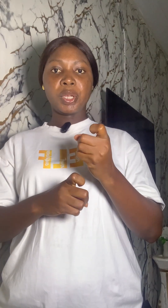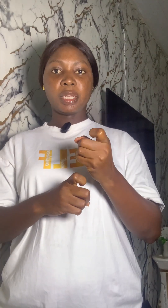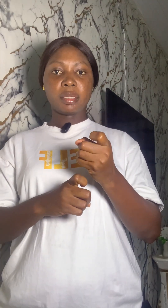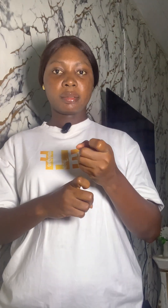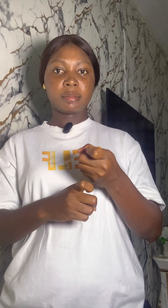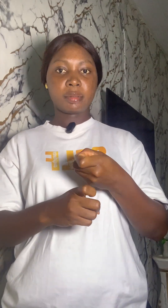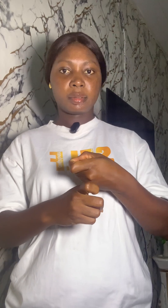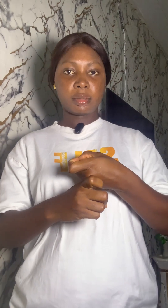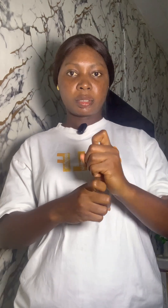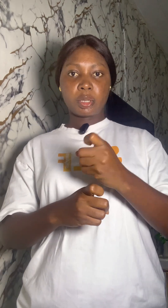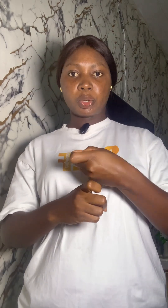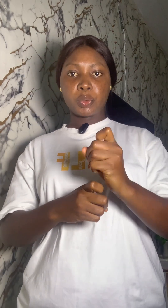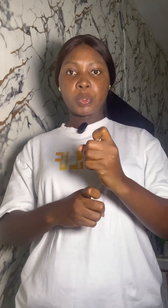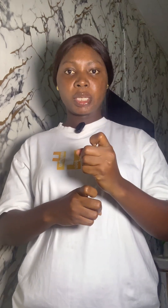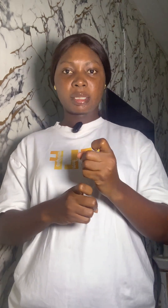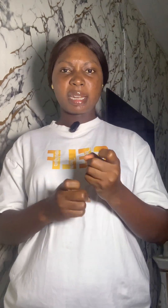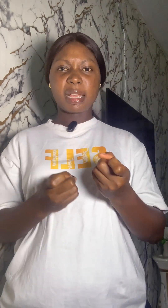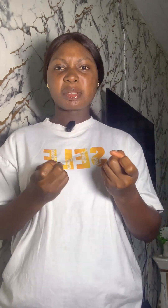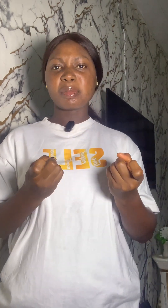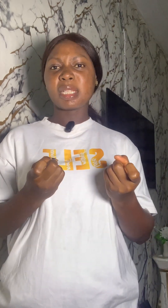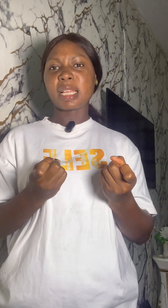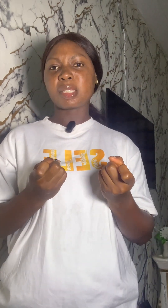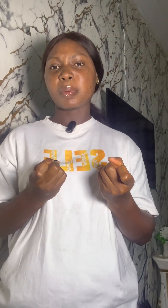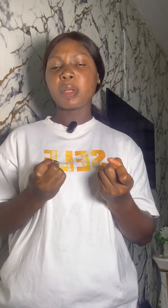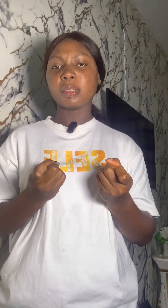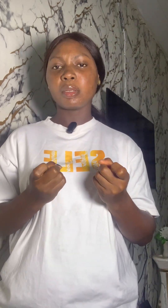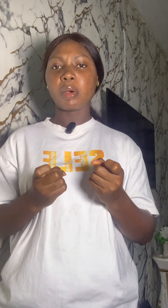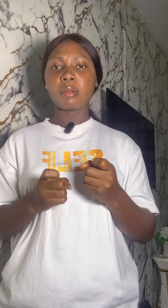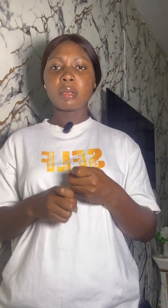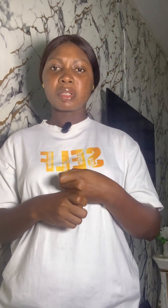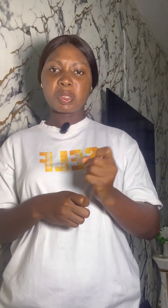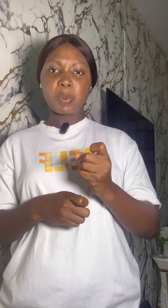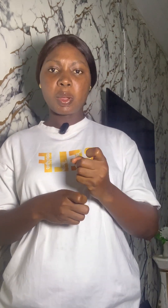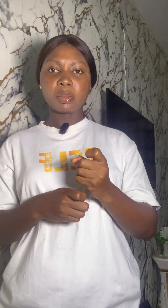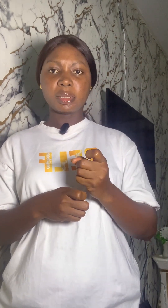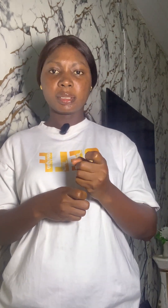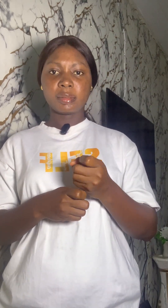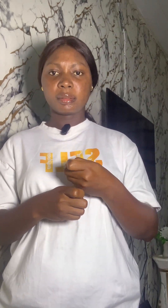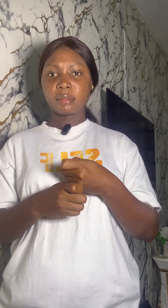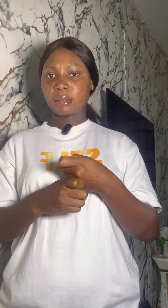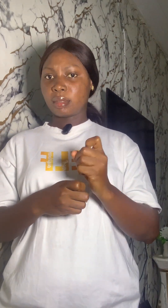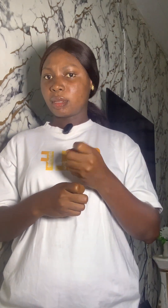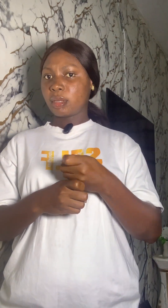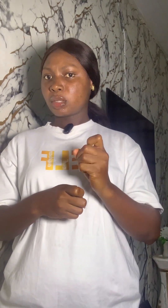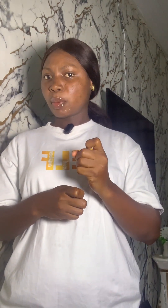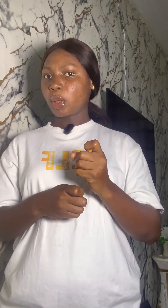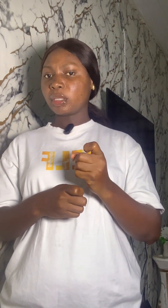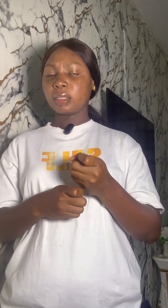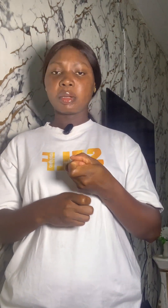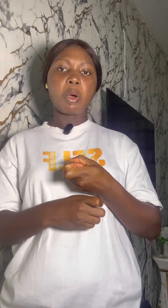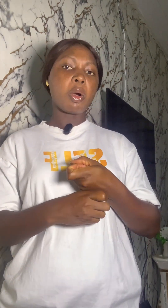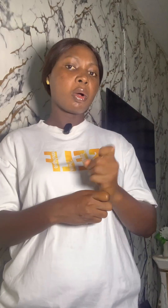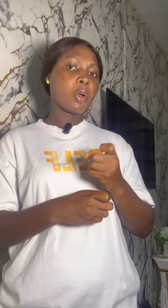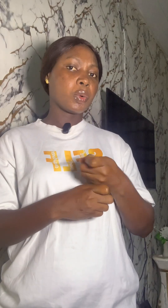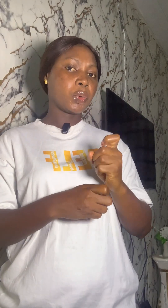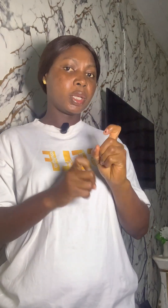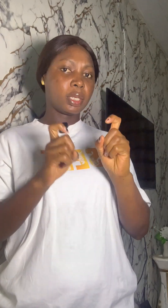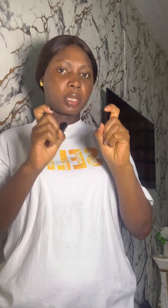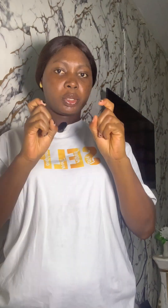Ruin, ruin, like something has spoiled, spoiled, spoiled, or ruin. You